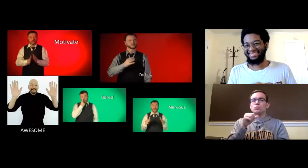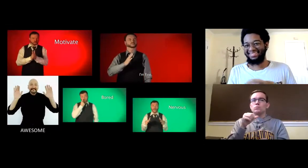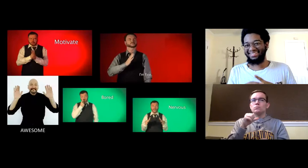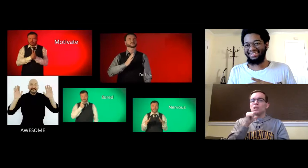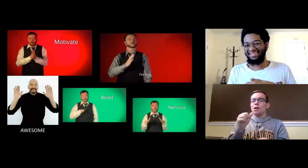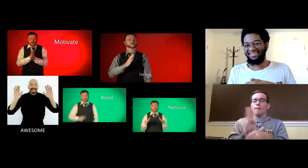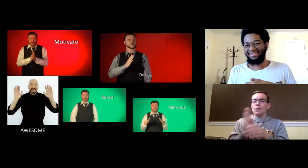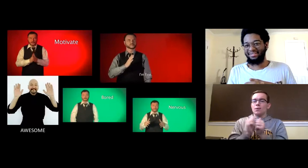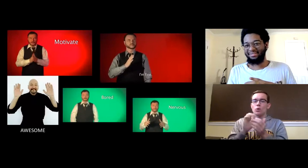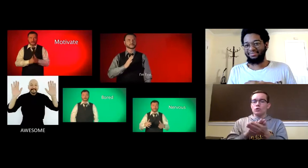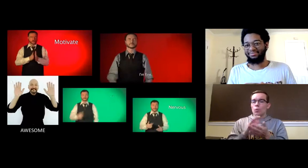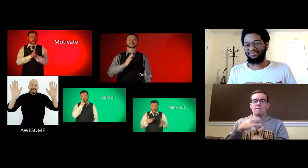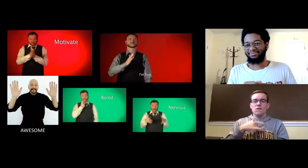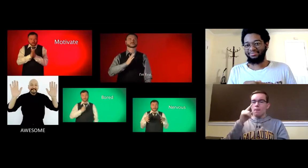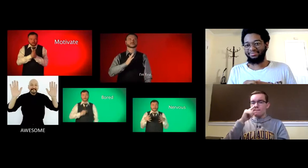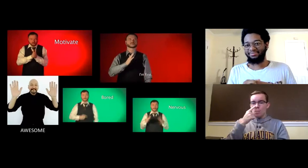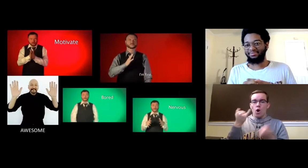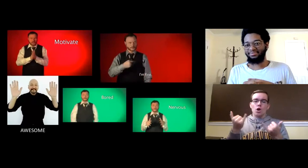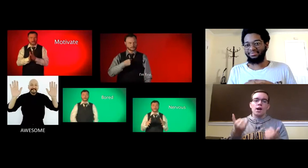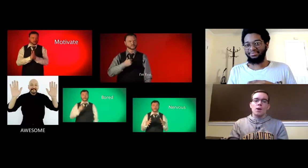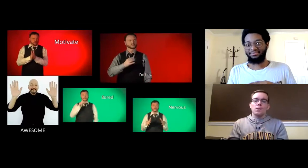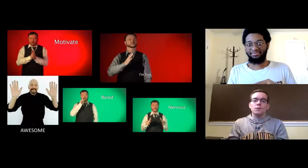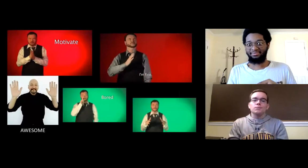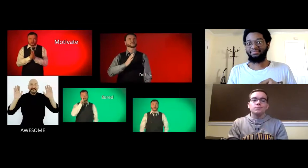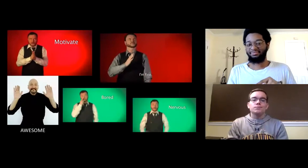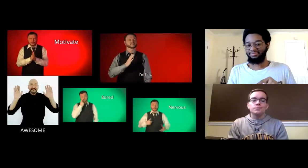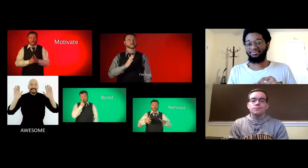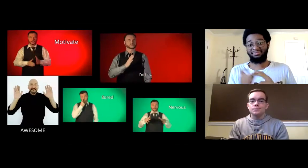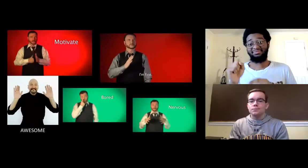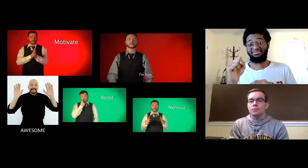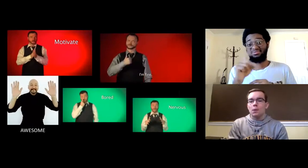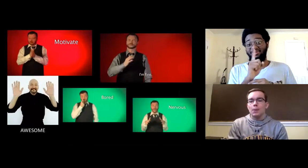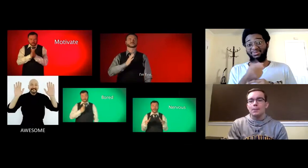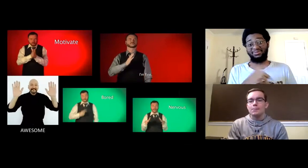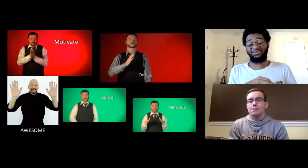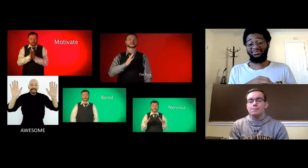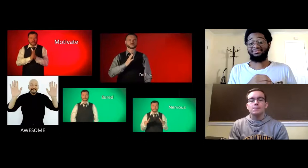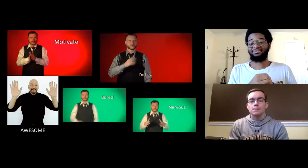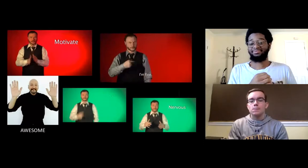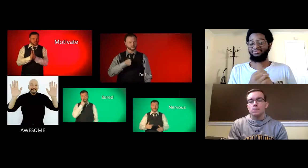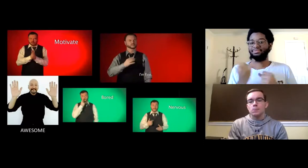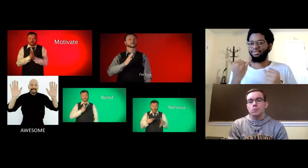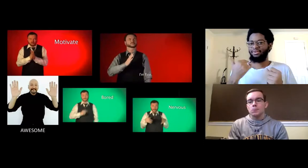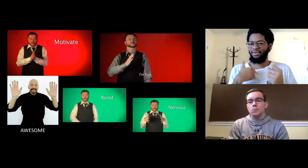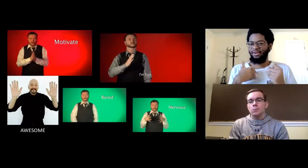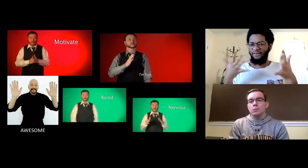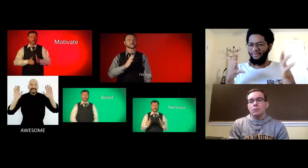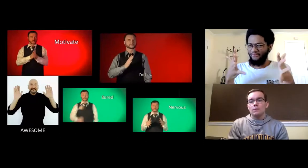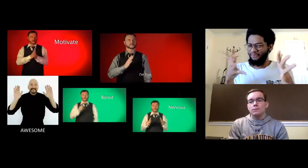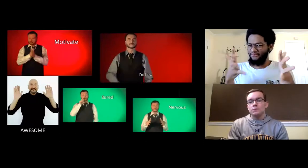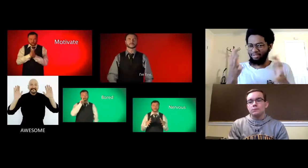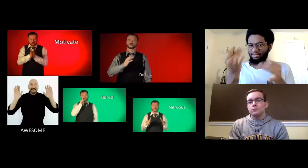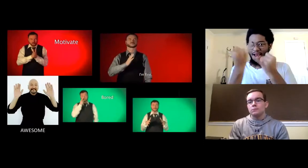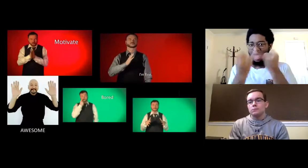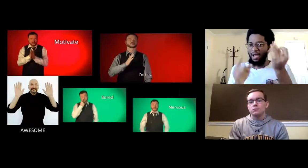many people who are not busy with school do feel bored right now. Yeah, that's very true.